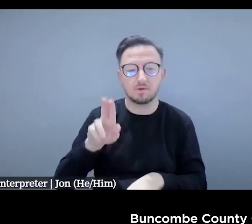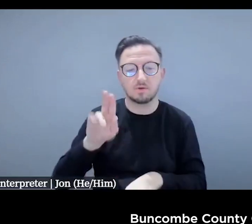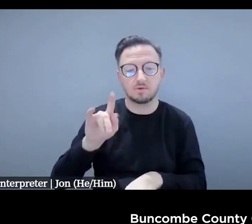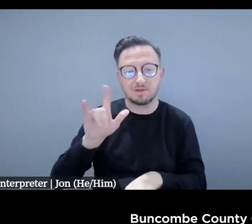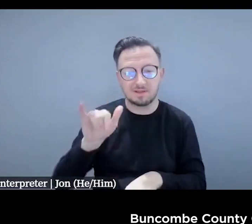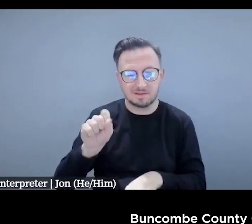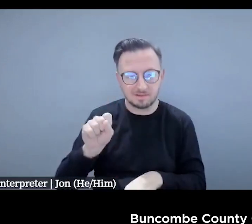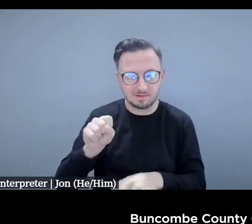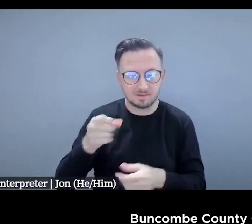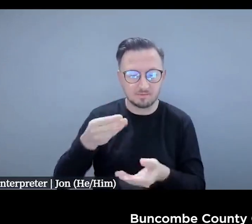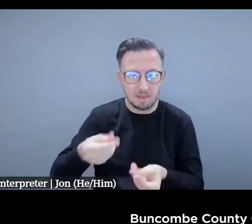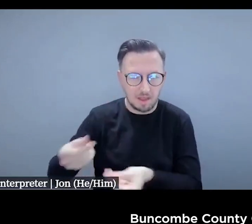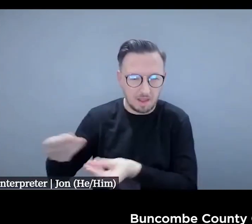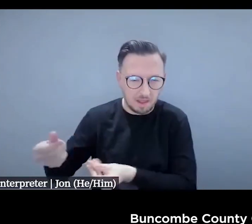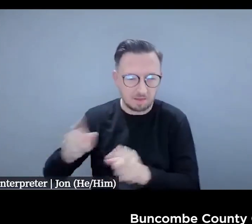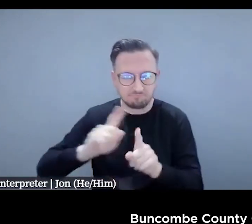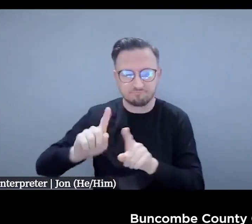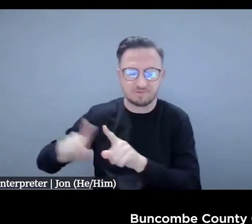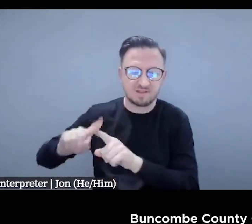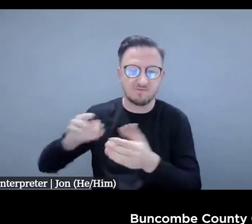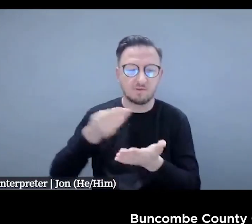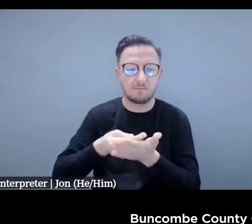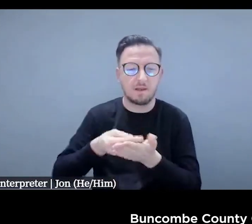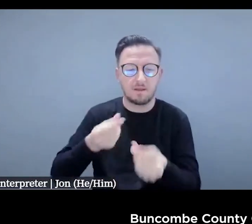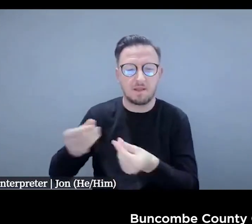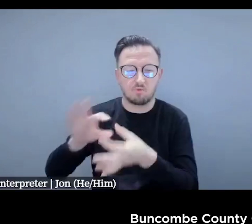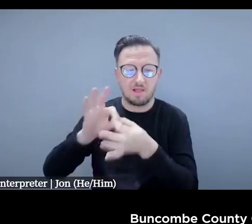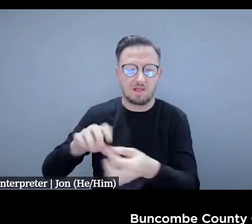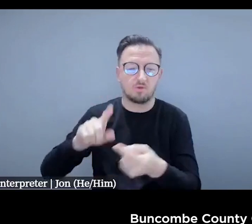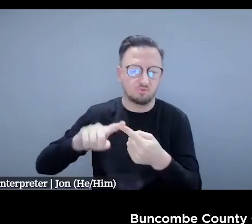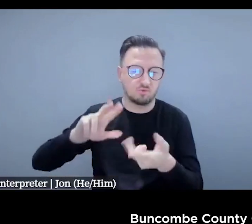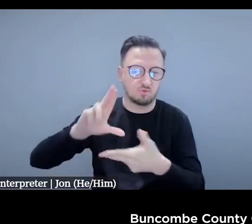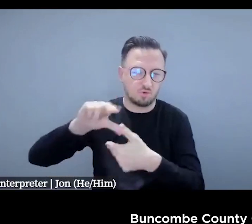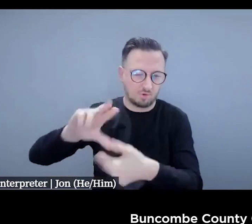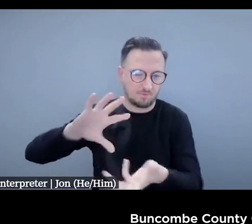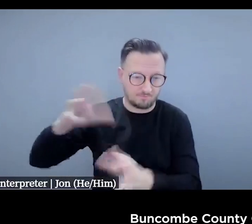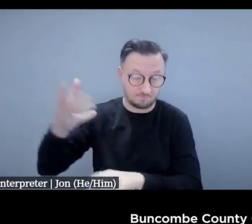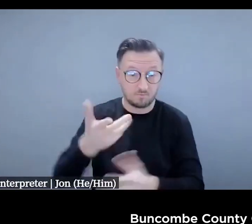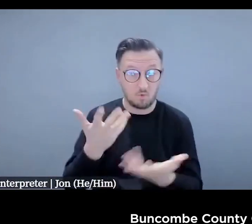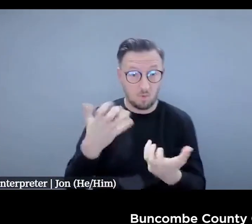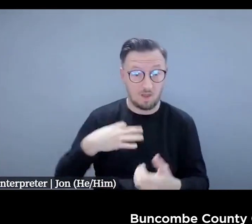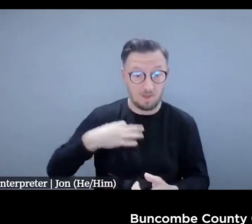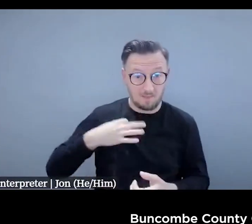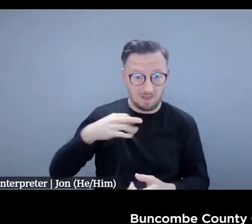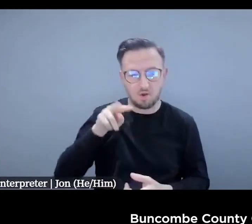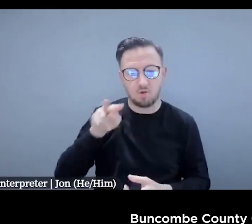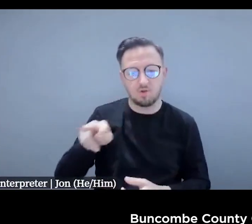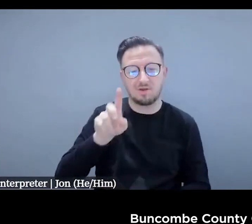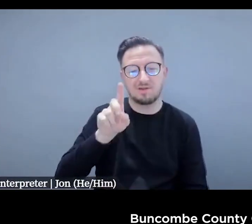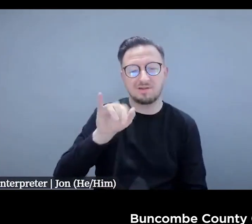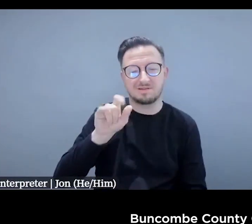other disaster-related expenses. To apply, visit disasterassistance.gov or call